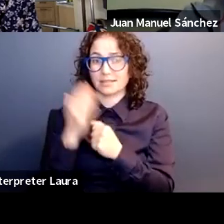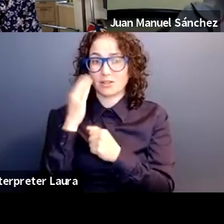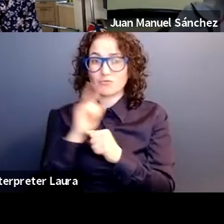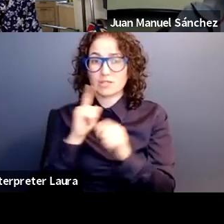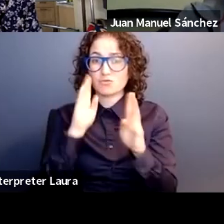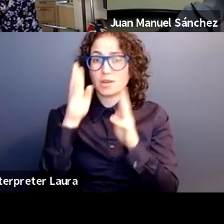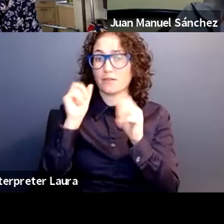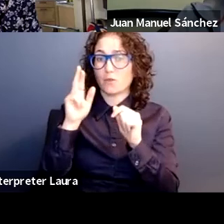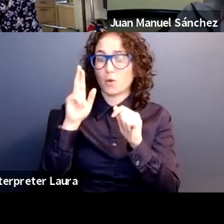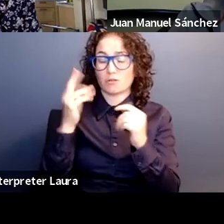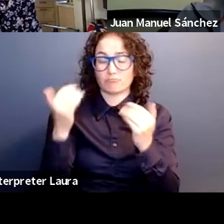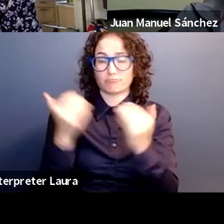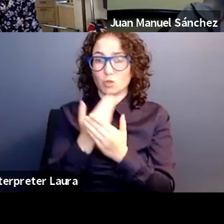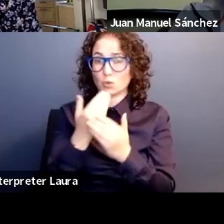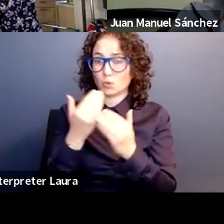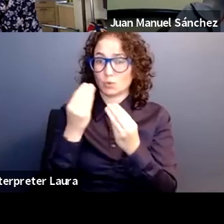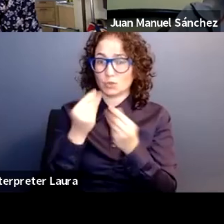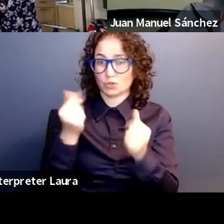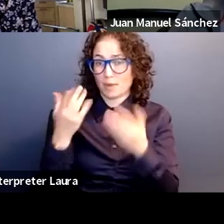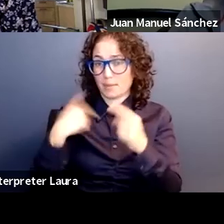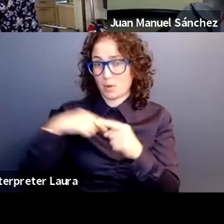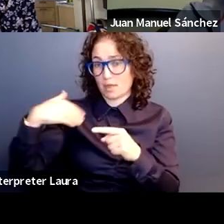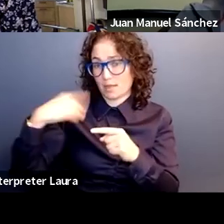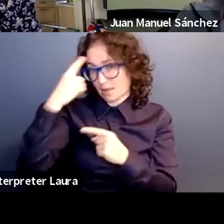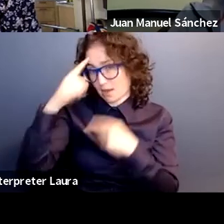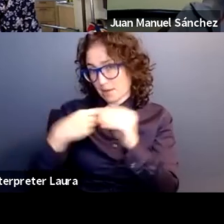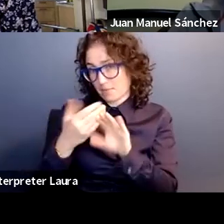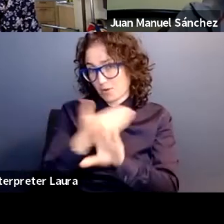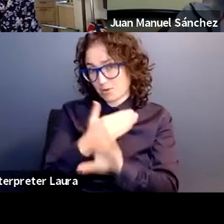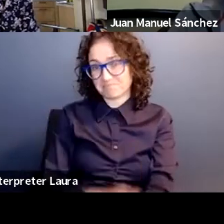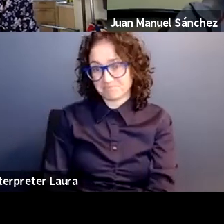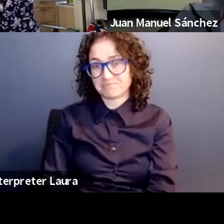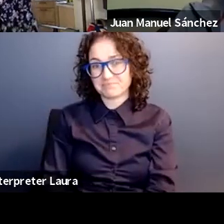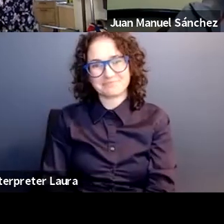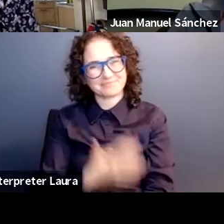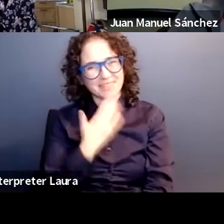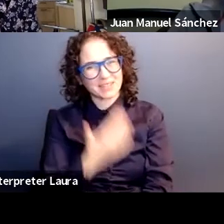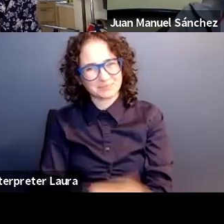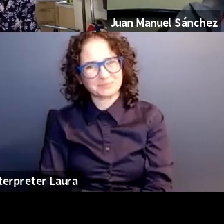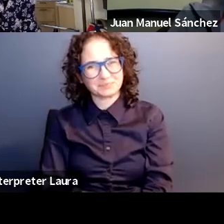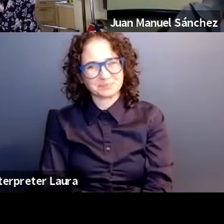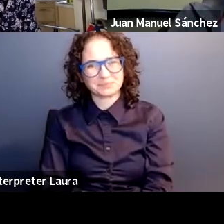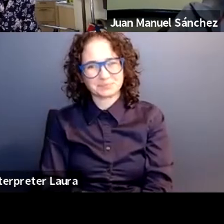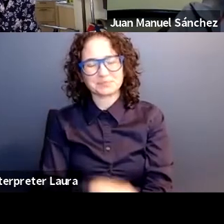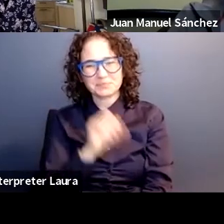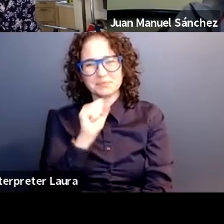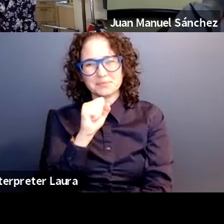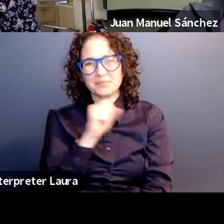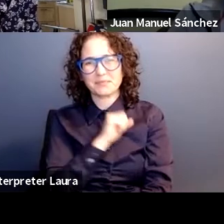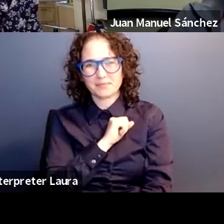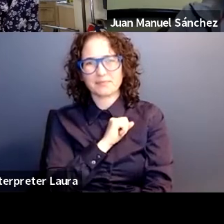innovative solutions that we maybe haven't thought about before. So, yeah. Thank you. Thanks, Shauna. Yeah, I